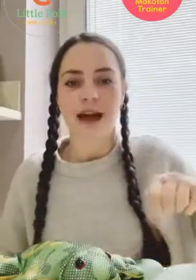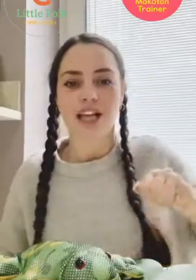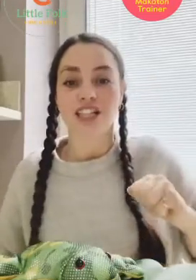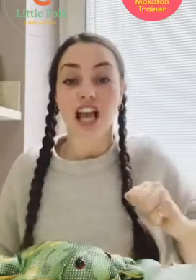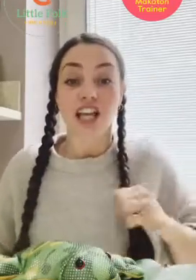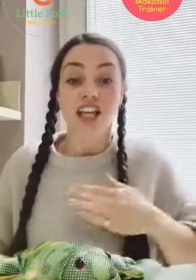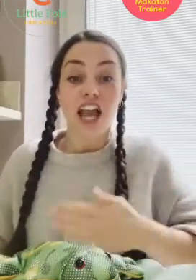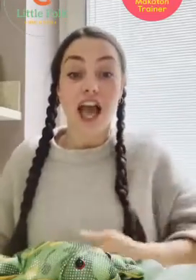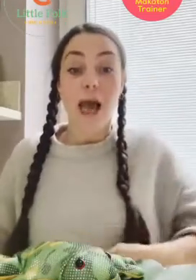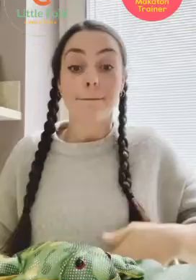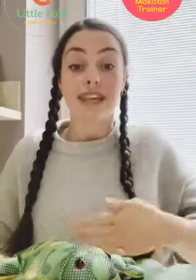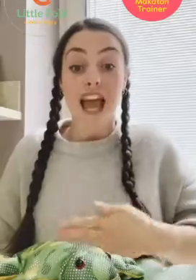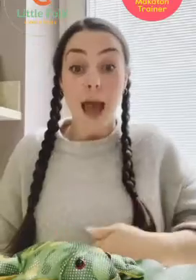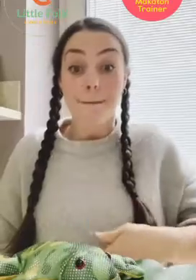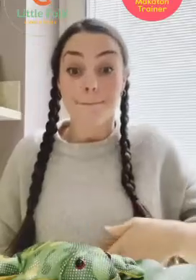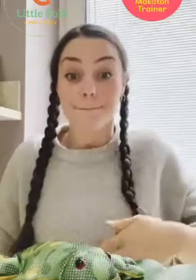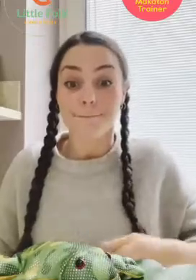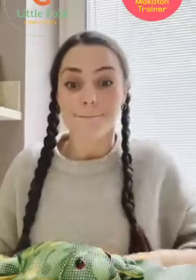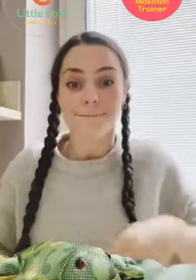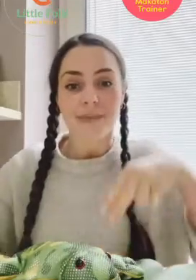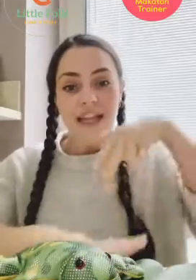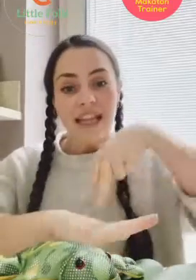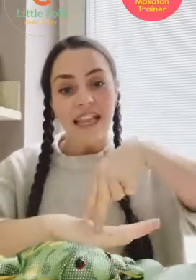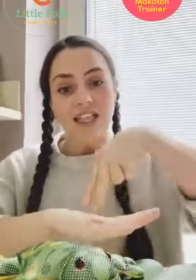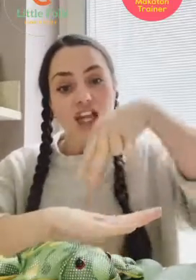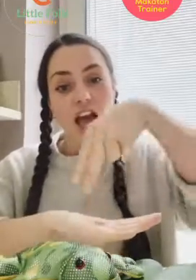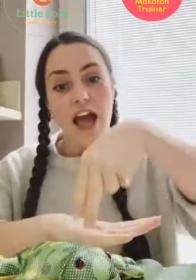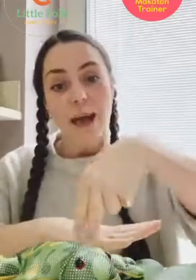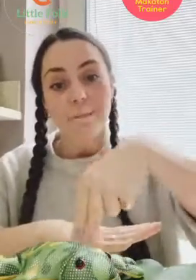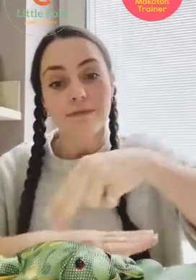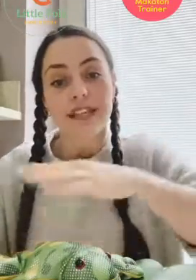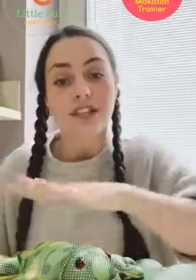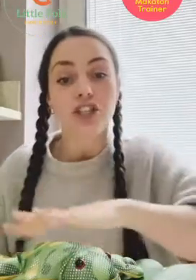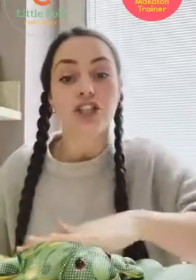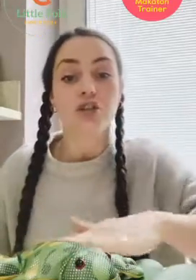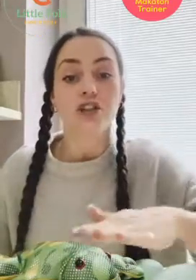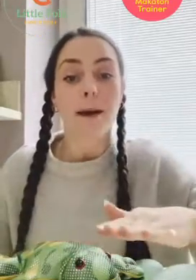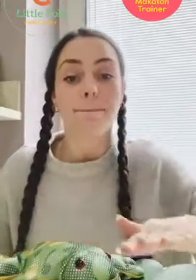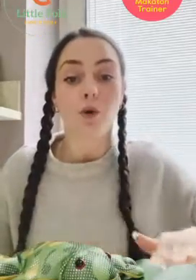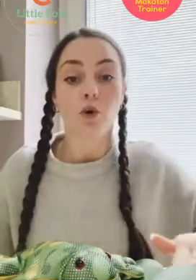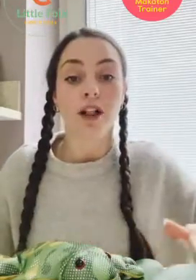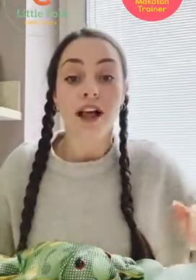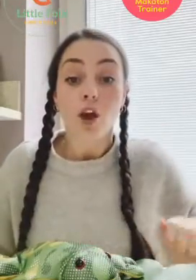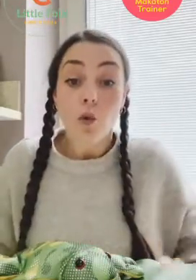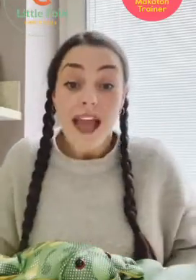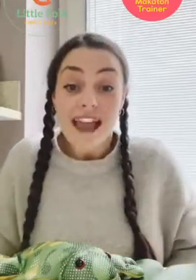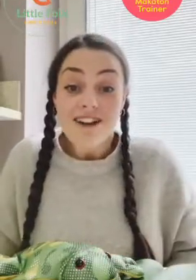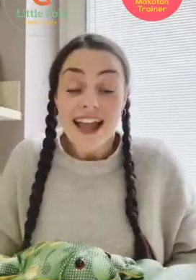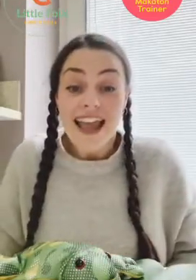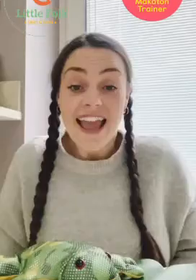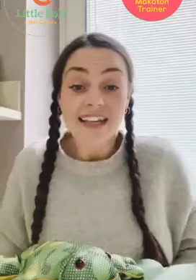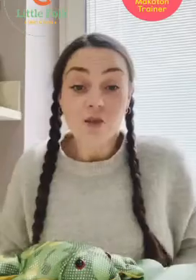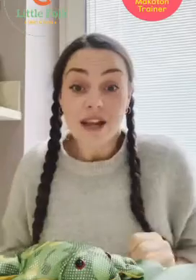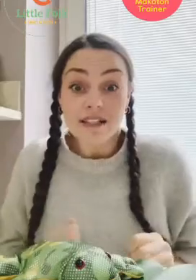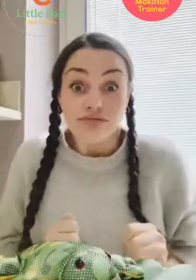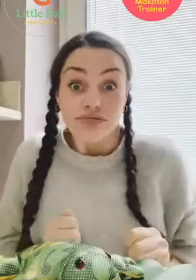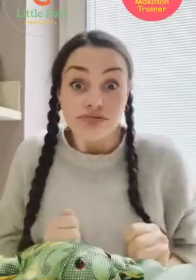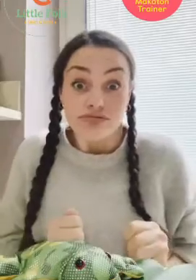bugs. Yum, yum! He jumped into the pool where it was nice and